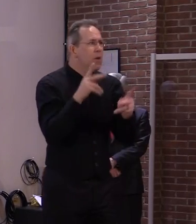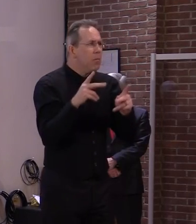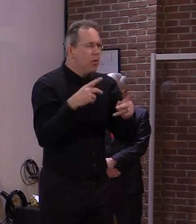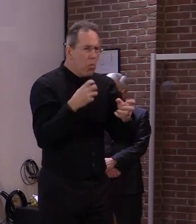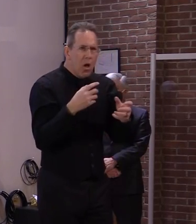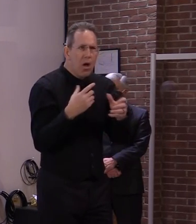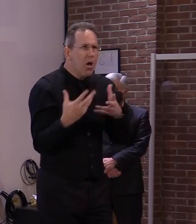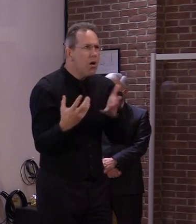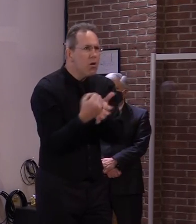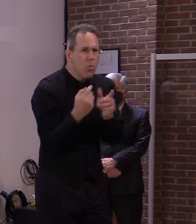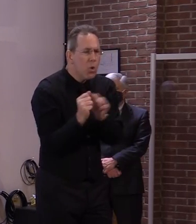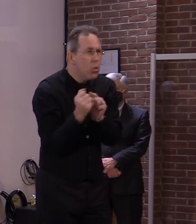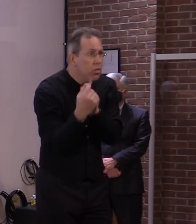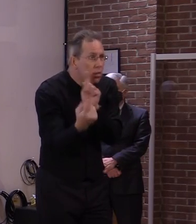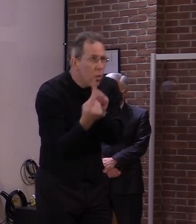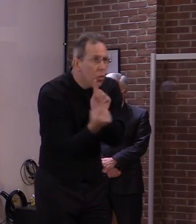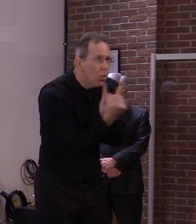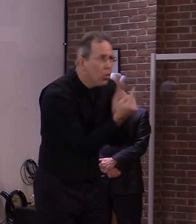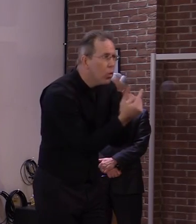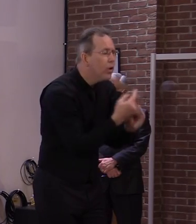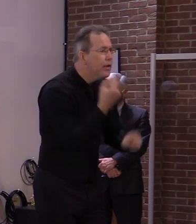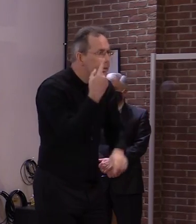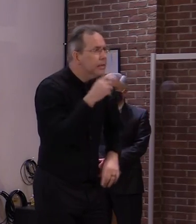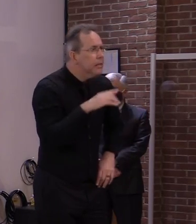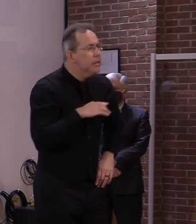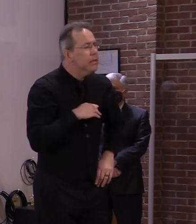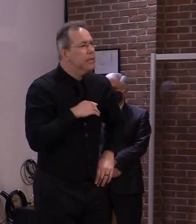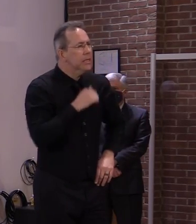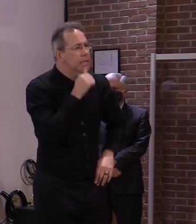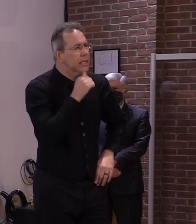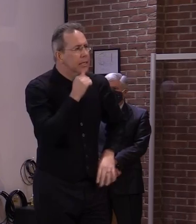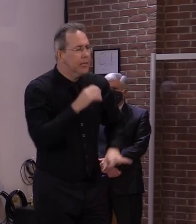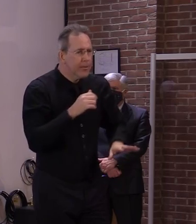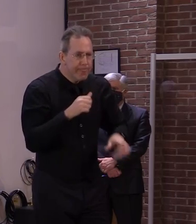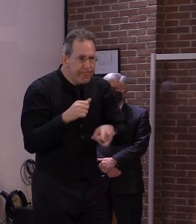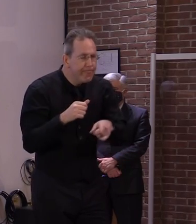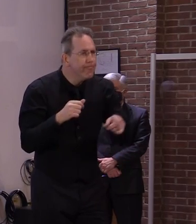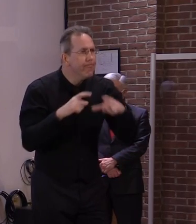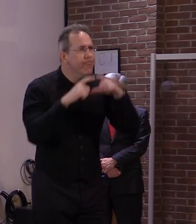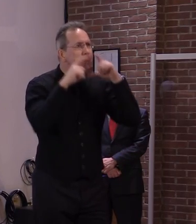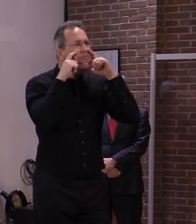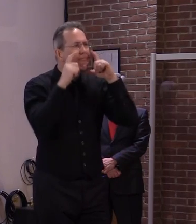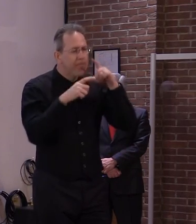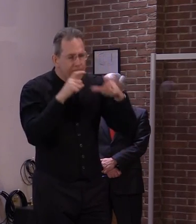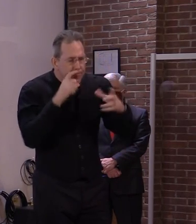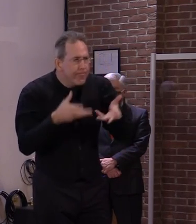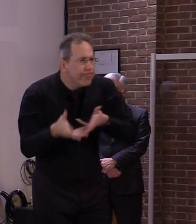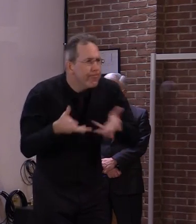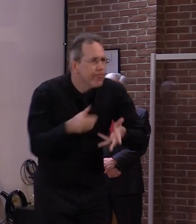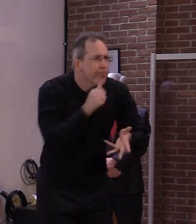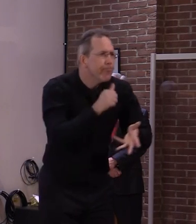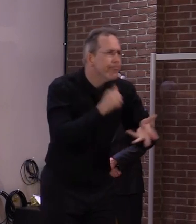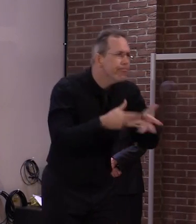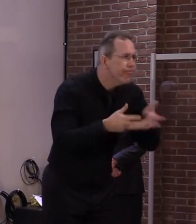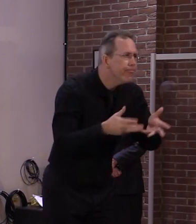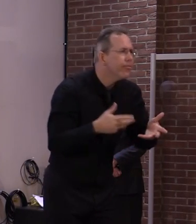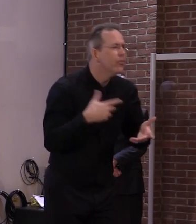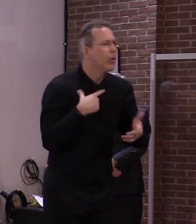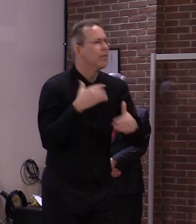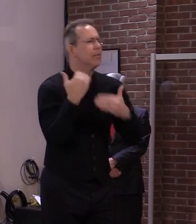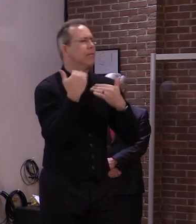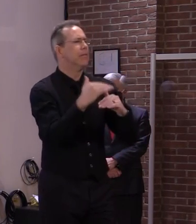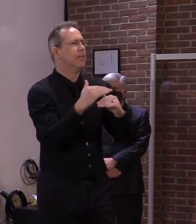have a limited supply of the vaccine. So we have to prioritize, and we decided to prioritize loss of life